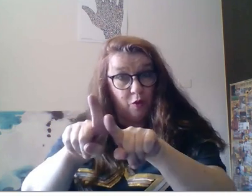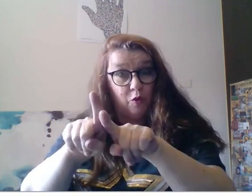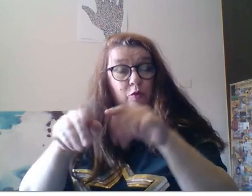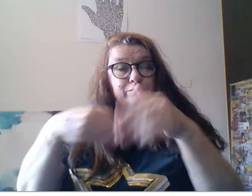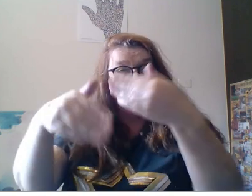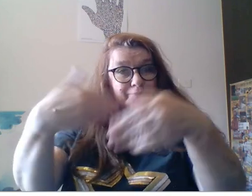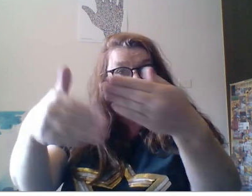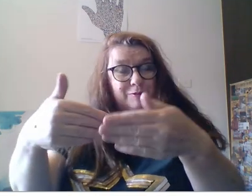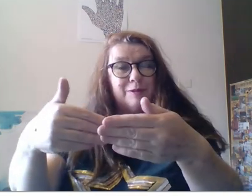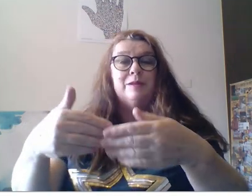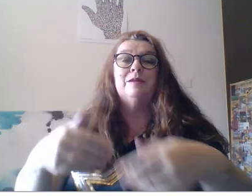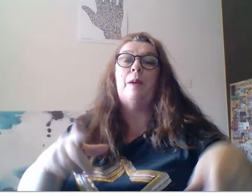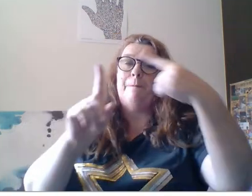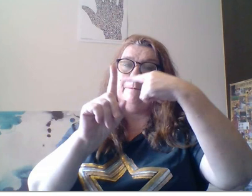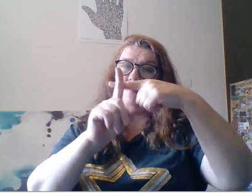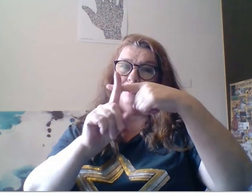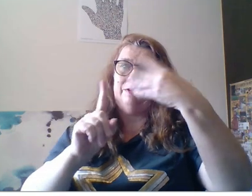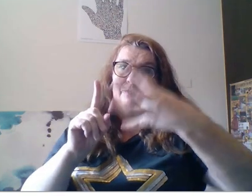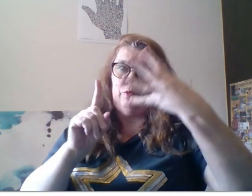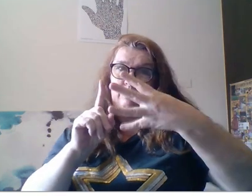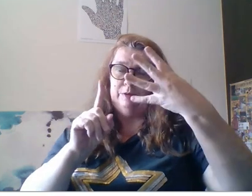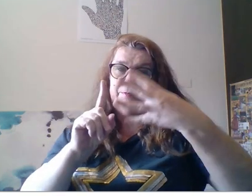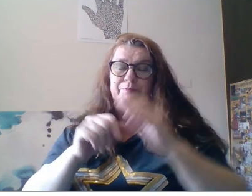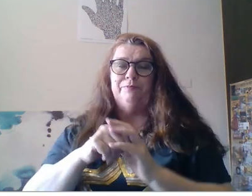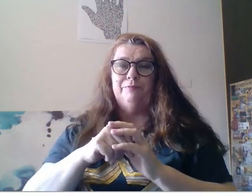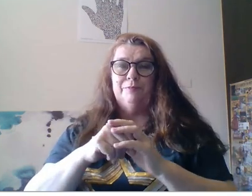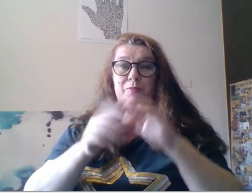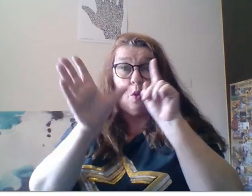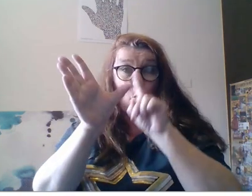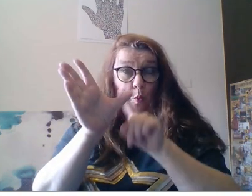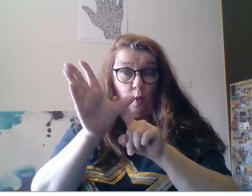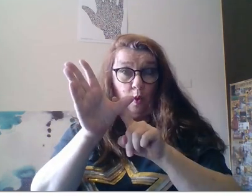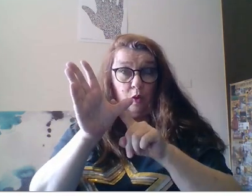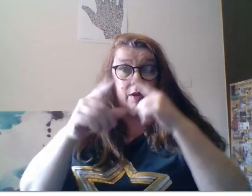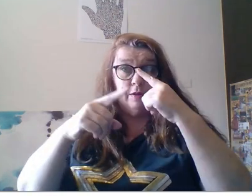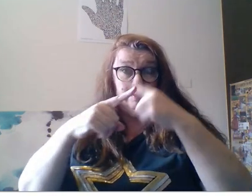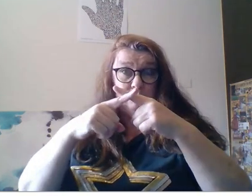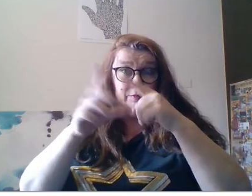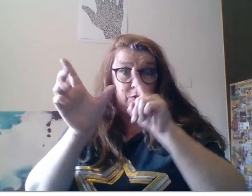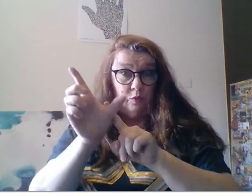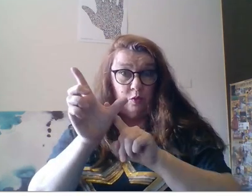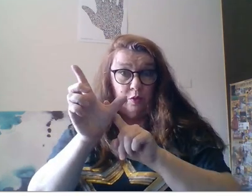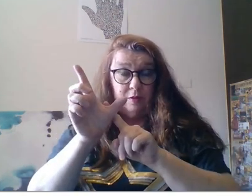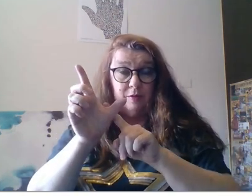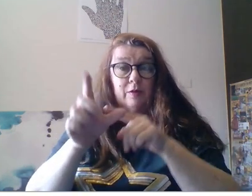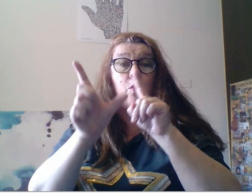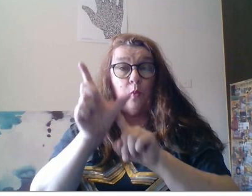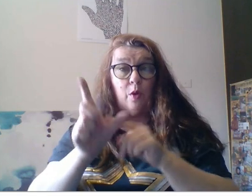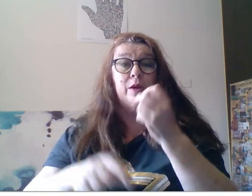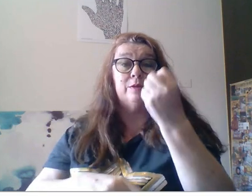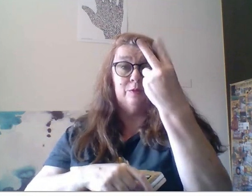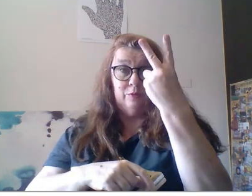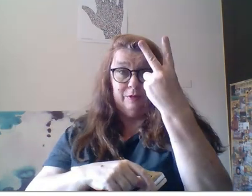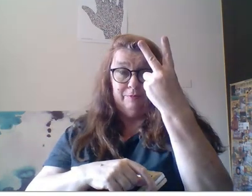and when we follow the rule of the process it becomes positive 14 y times y